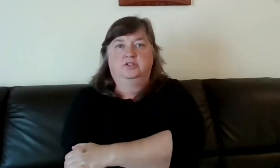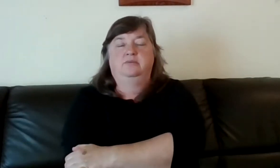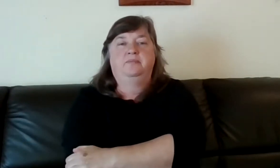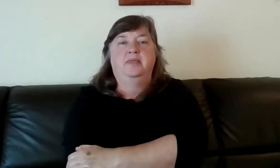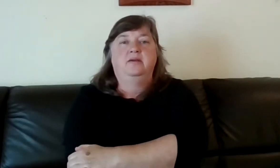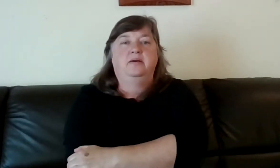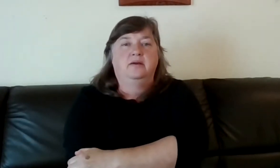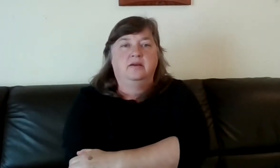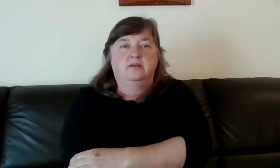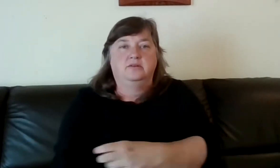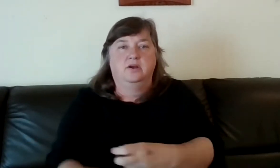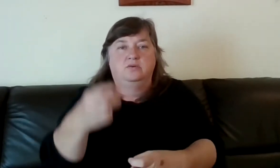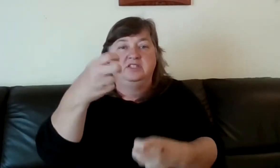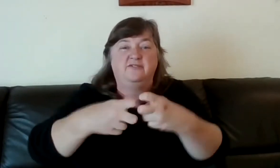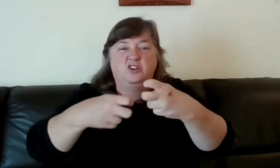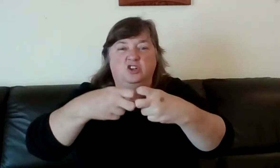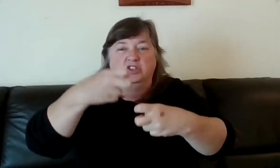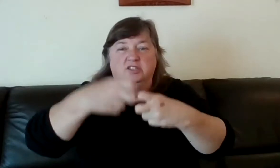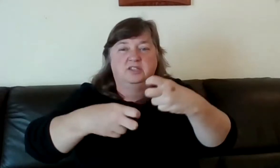too? So difficult.